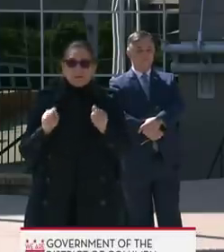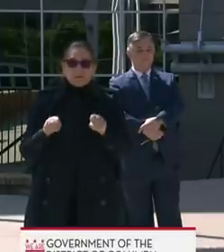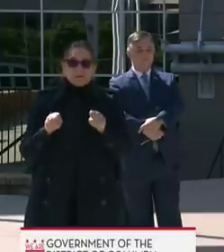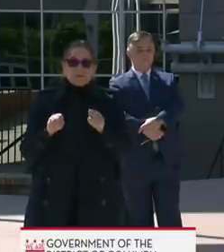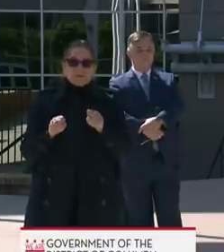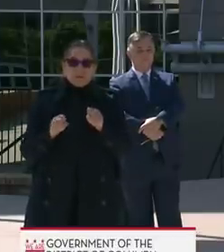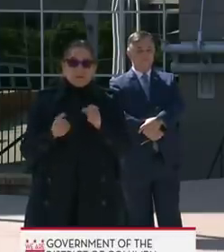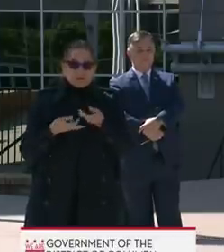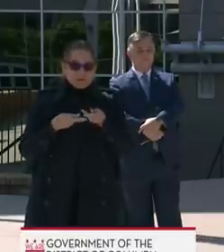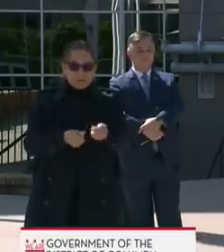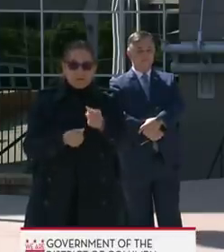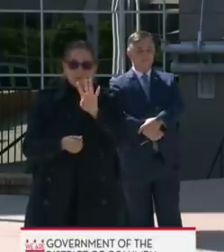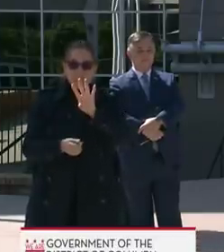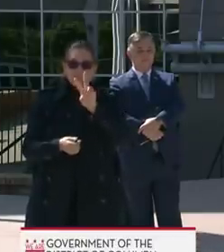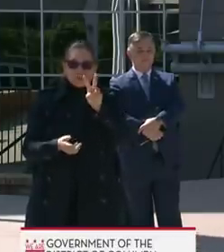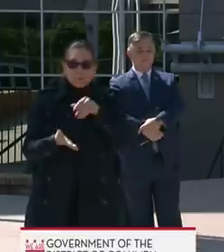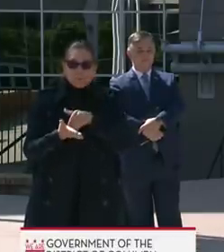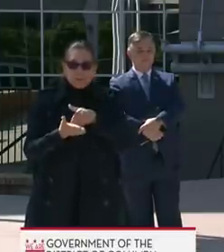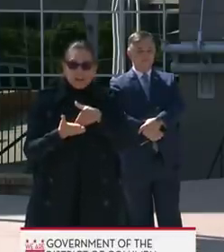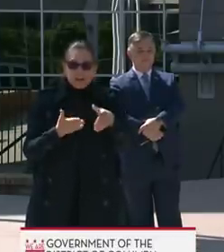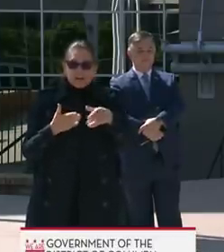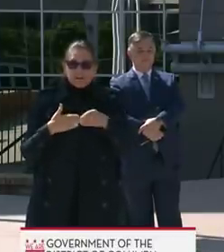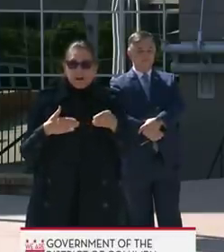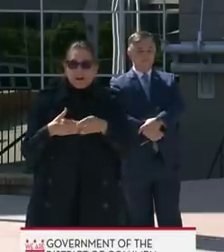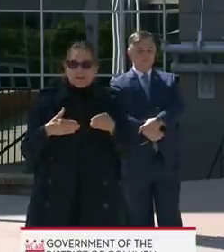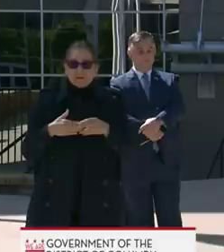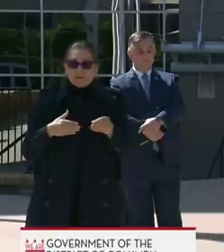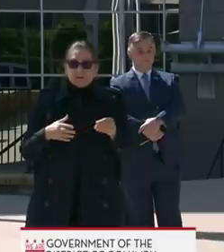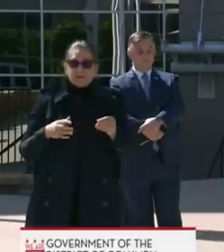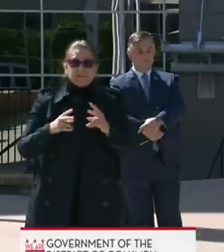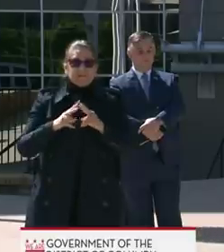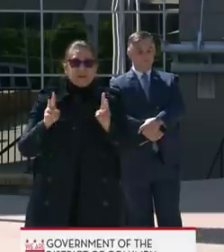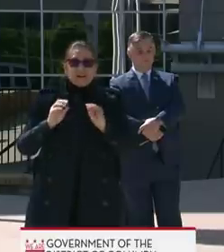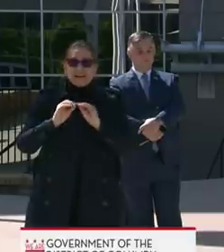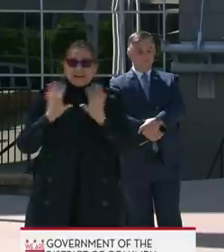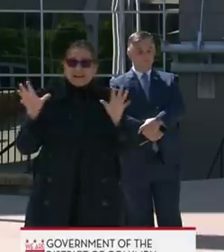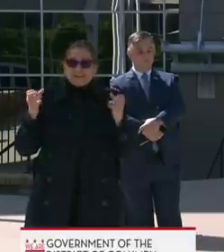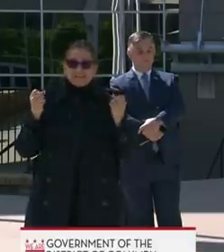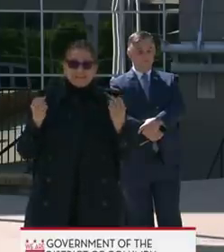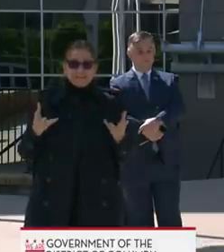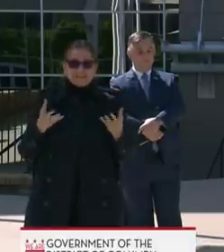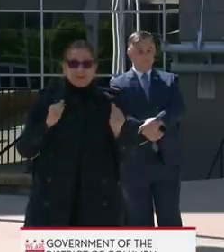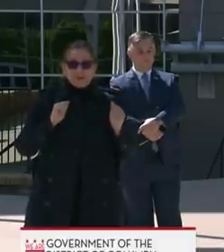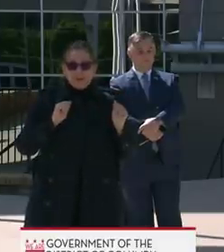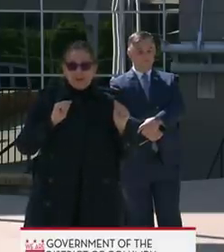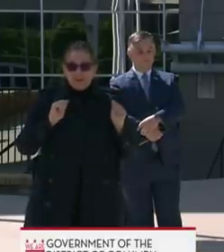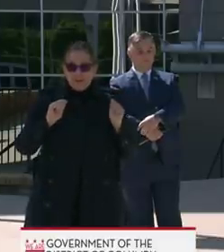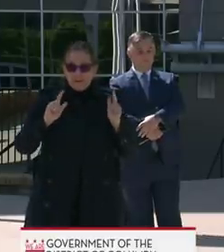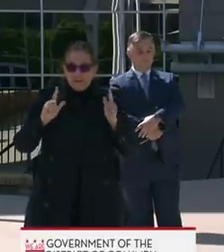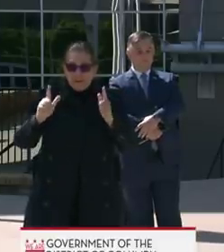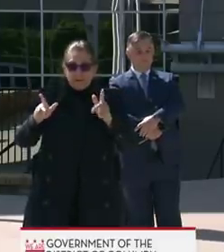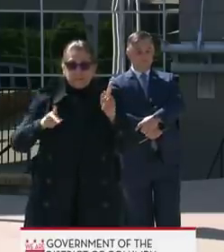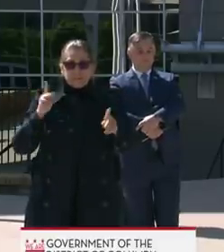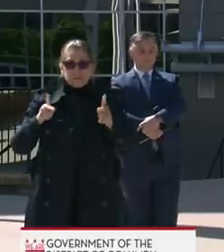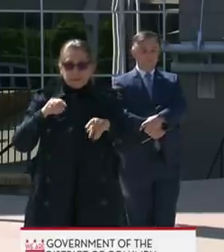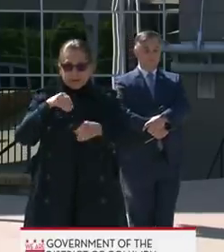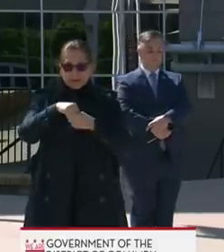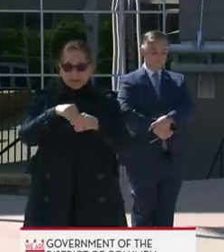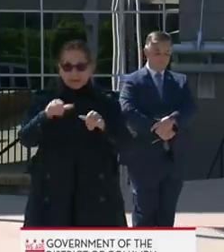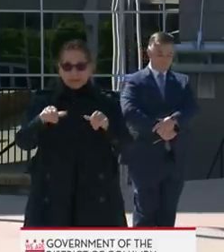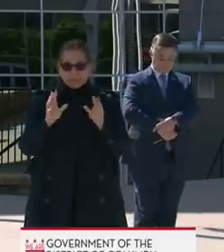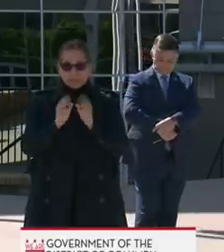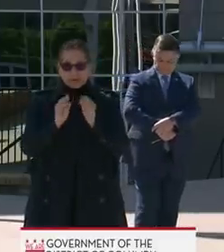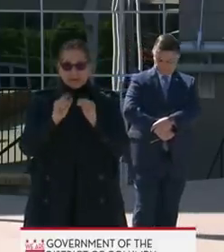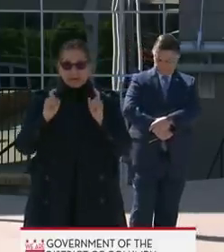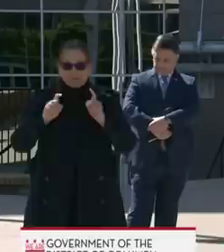But it was clear among all of the participants in the call that this is an issue that we continue to look at. And in fact, I expect there'll be some more